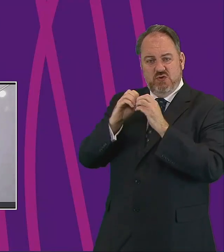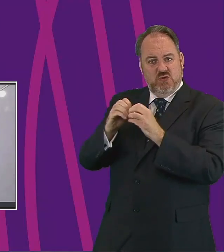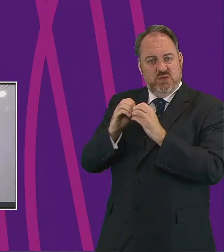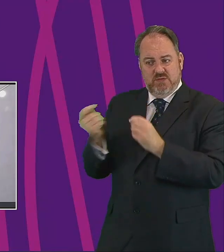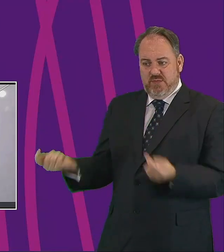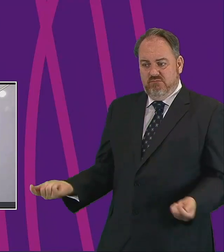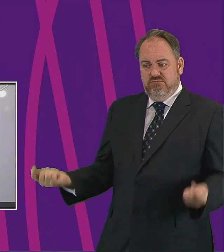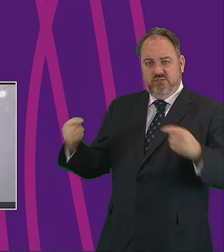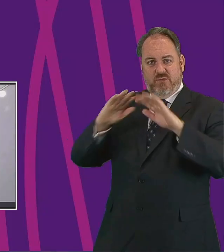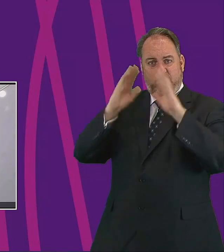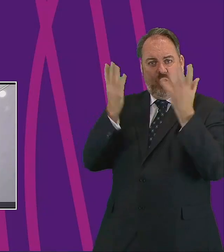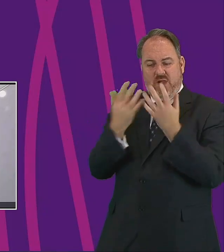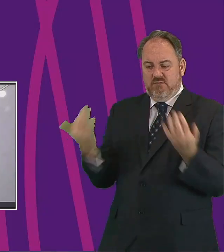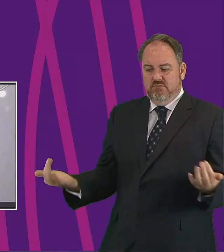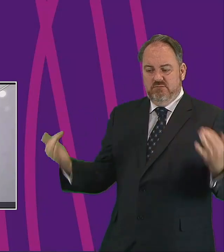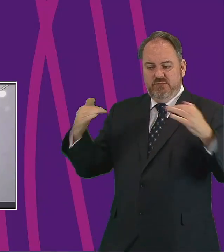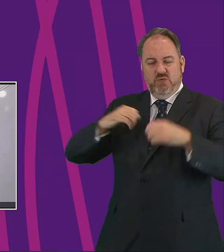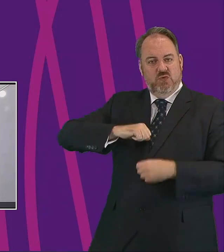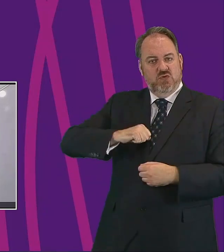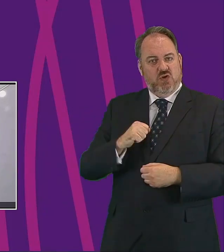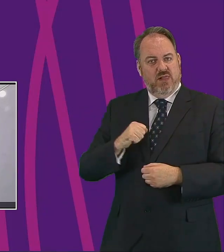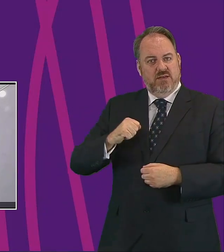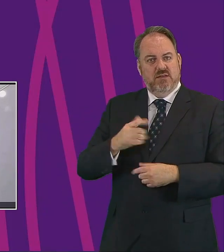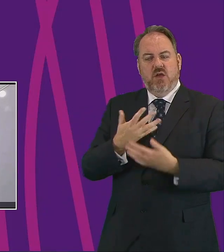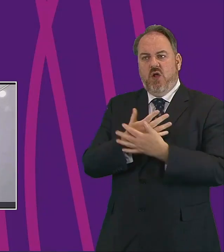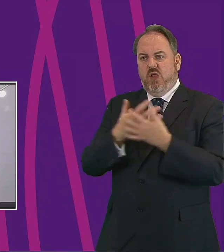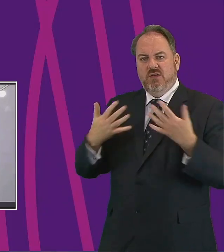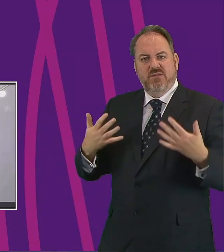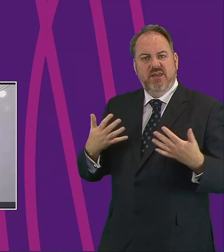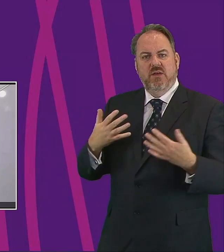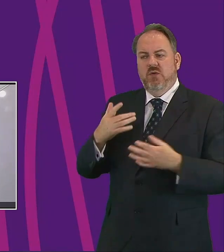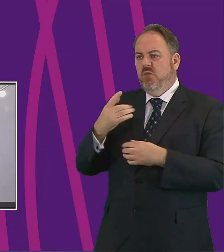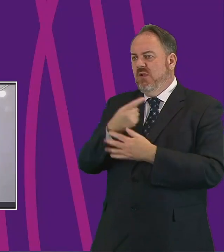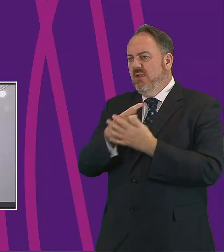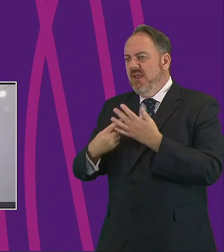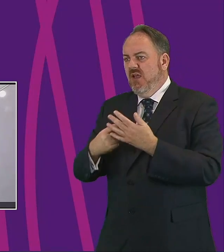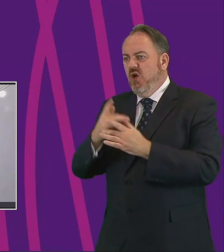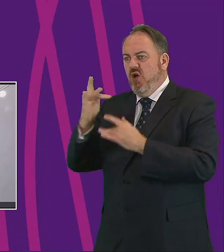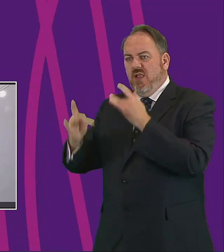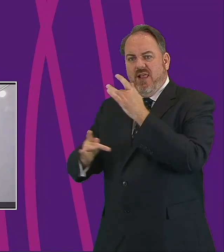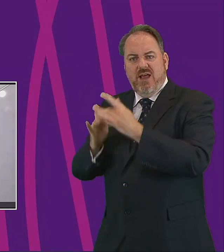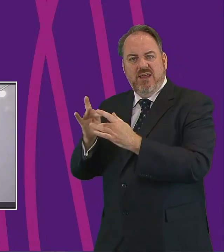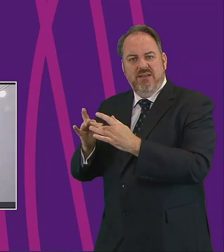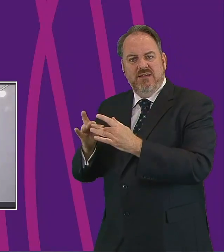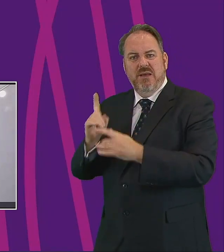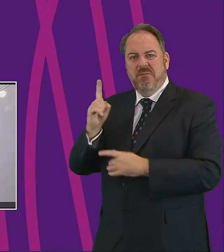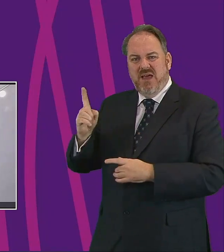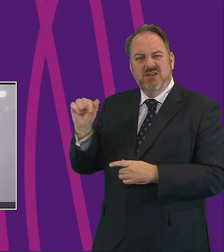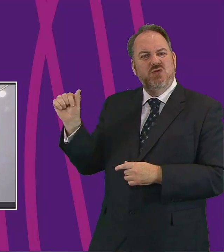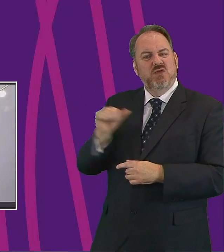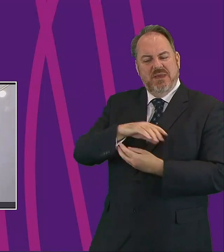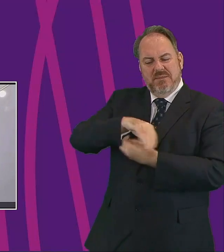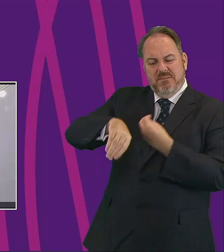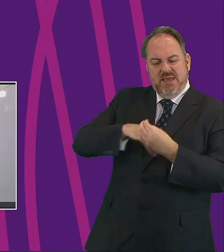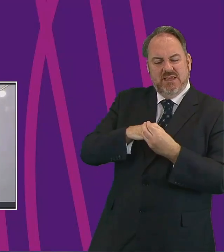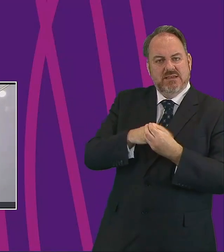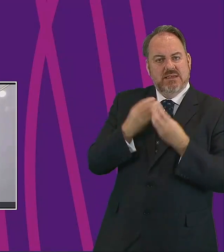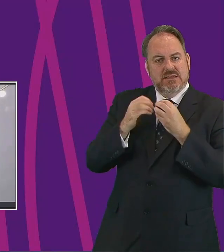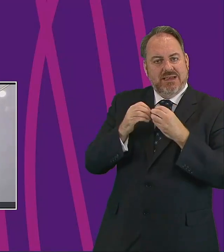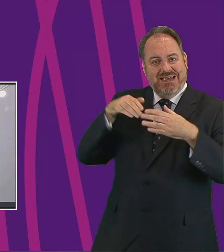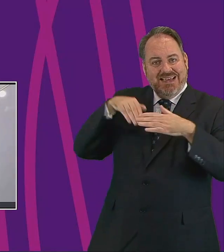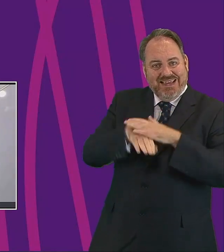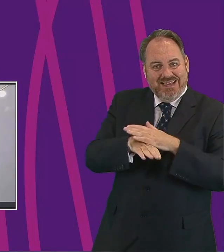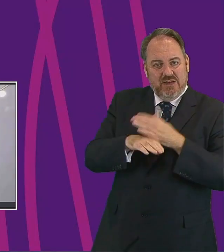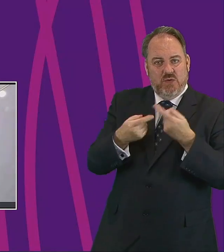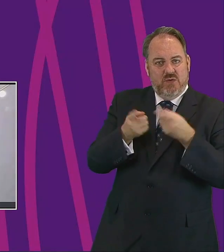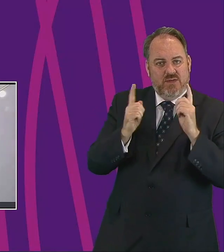the largest lectures will move online. That's clearly not blended learning, First Minister. Staff at Edinburgh University